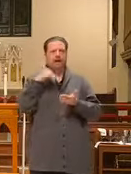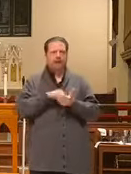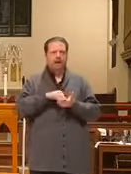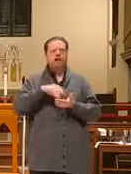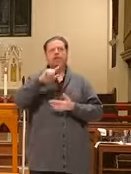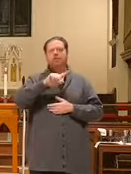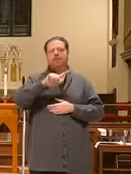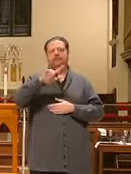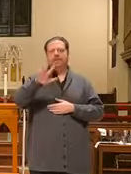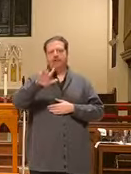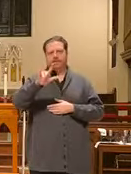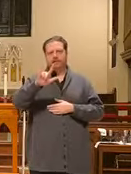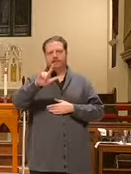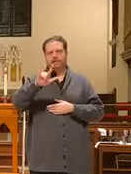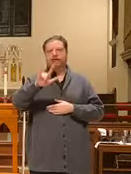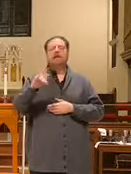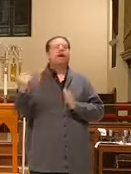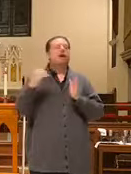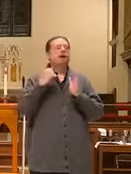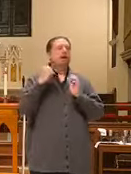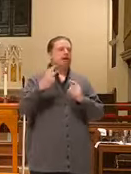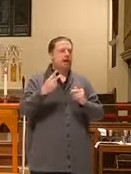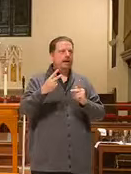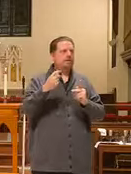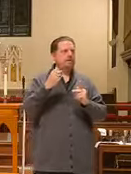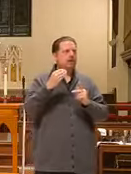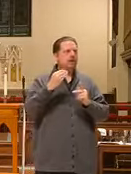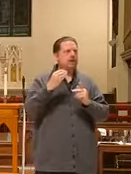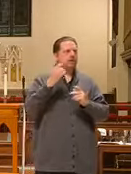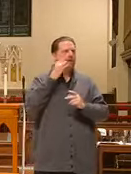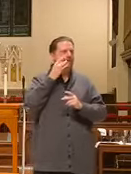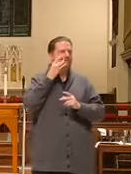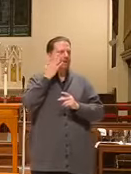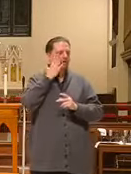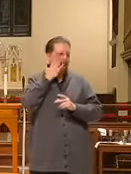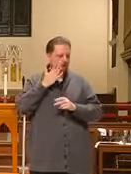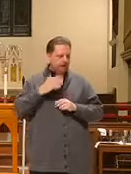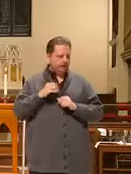the 25th. Okay, so St. Patrick.